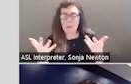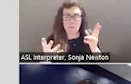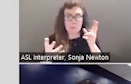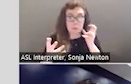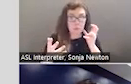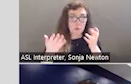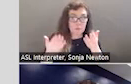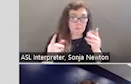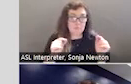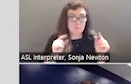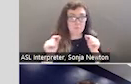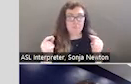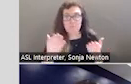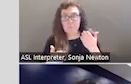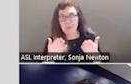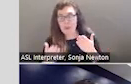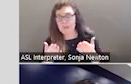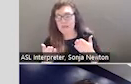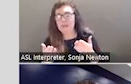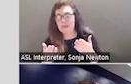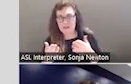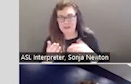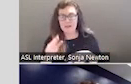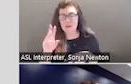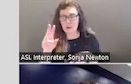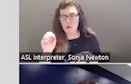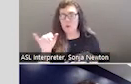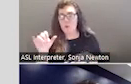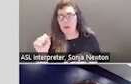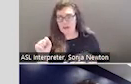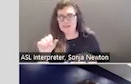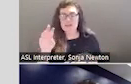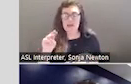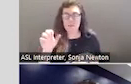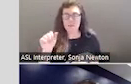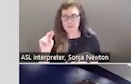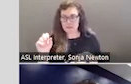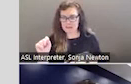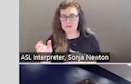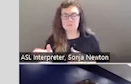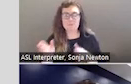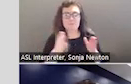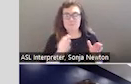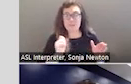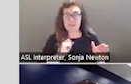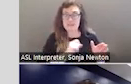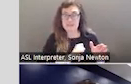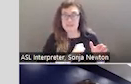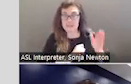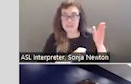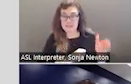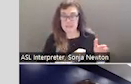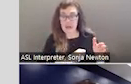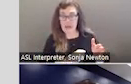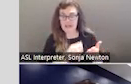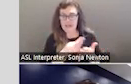might be of interest for Ways and Means. On the Senate side, that Senate finance package that there